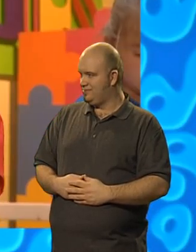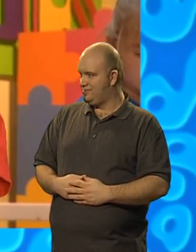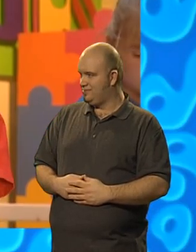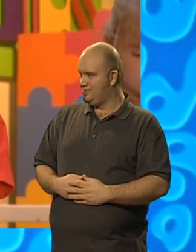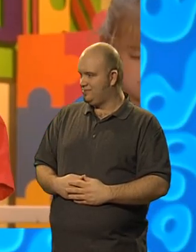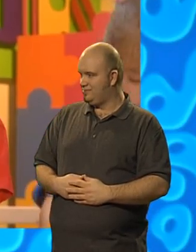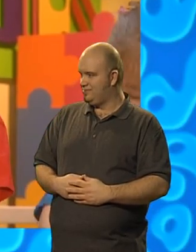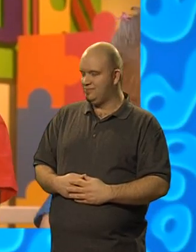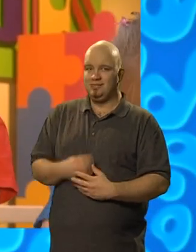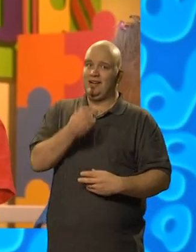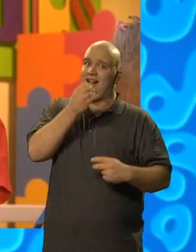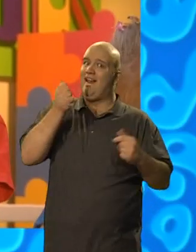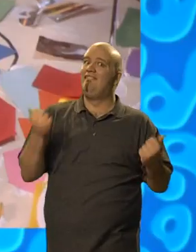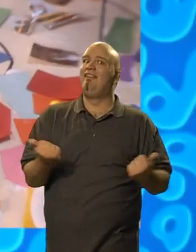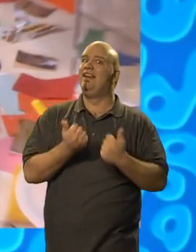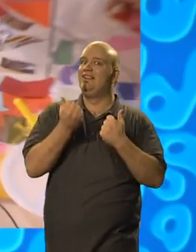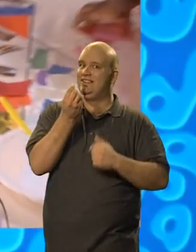I'm nearly finished.